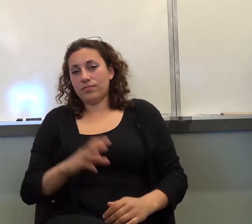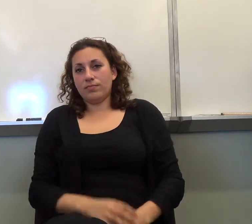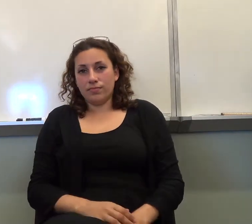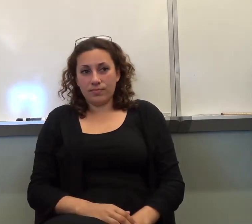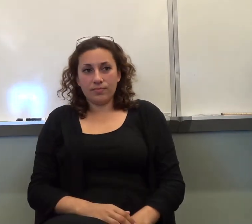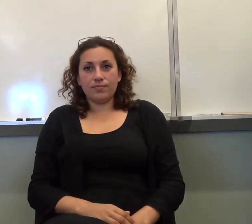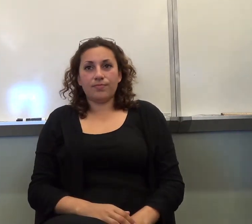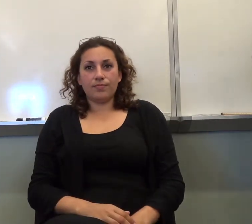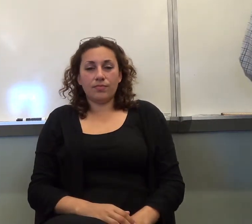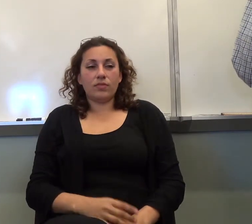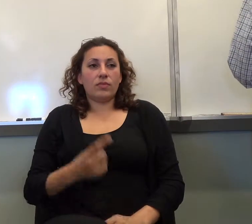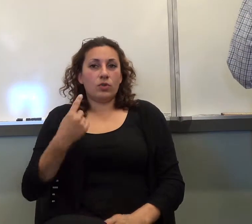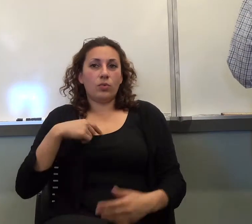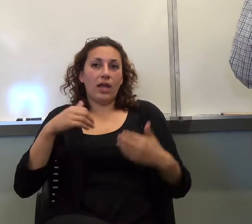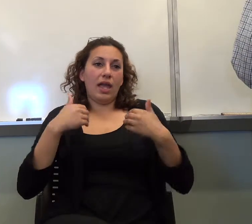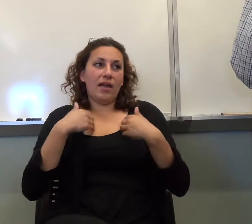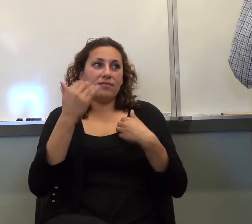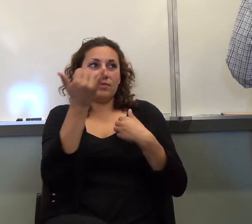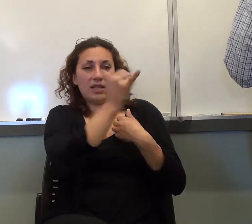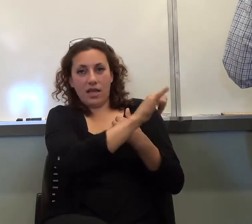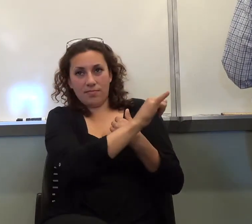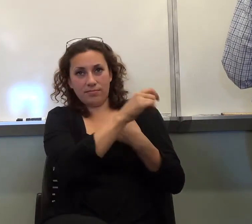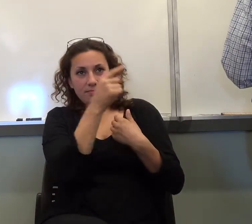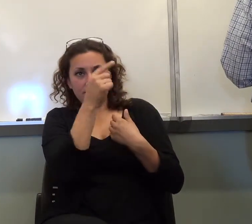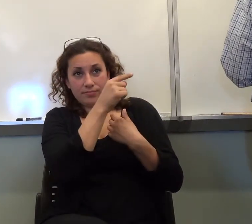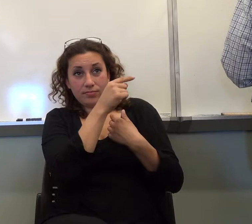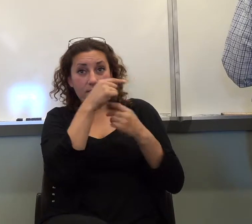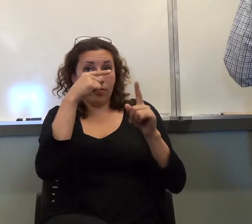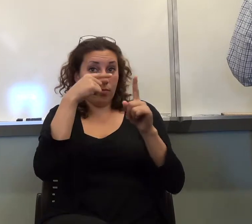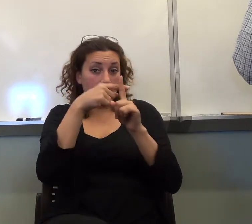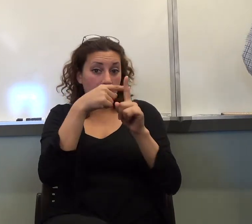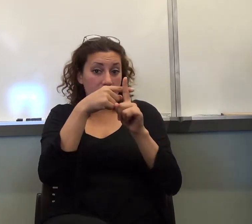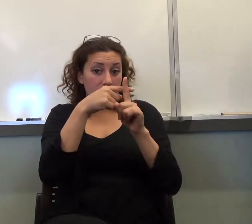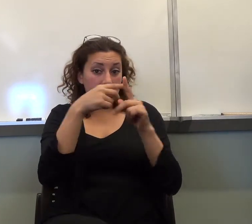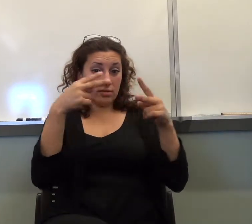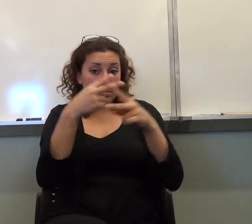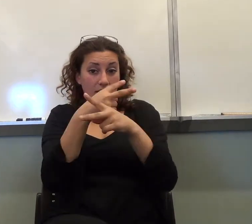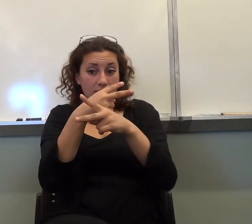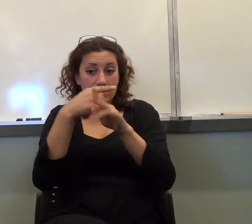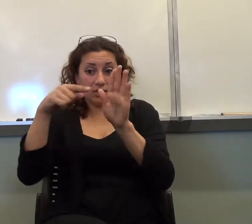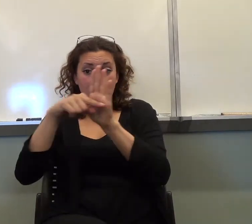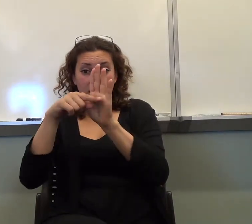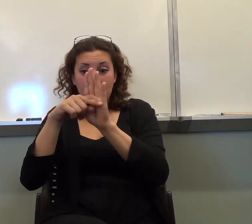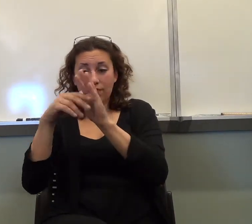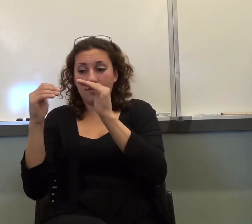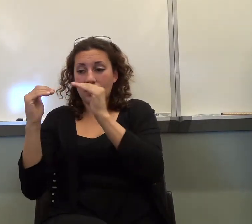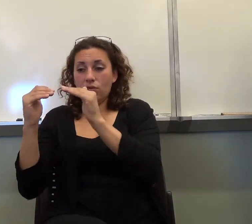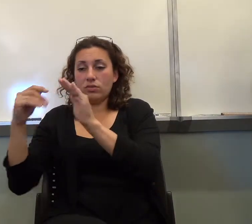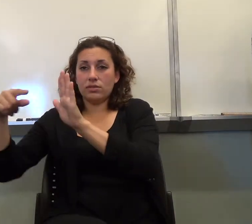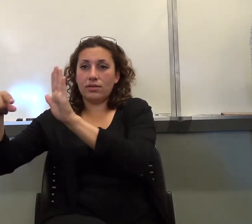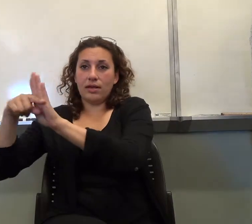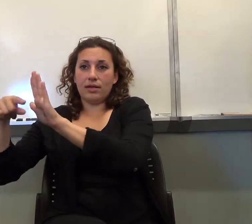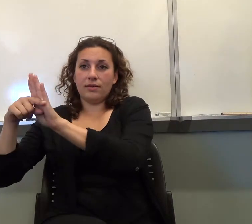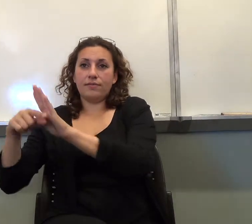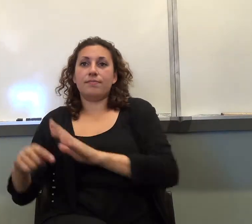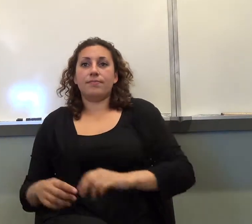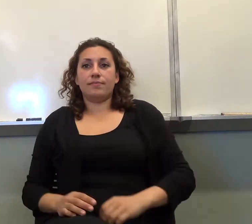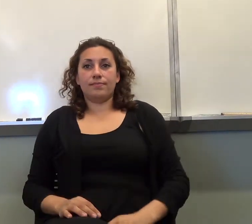we have the idea that a positive times a negative is negative. Okay.